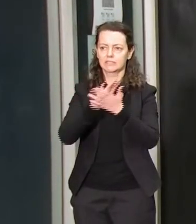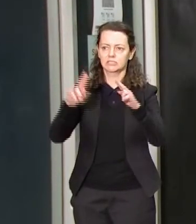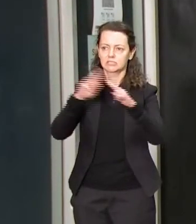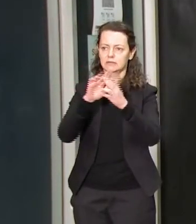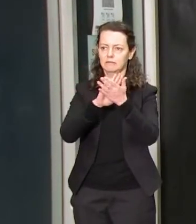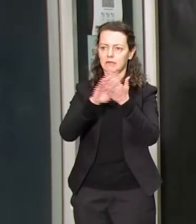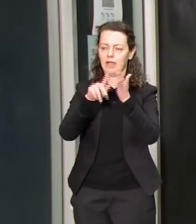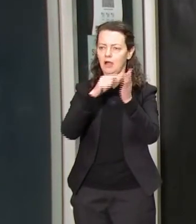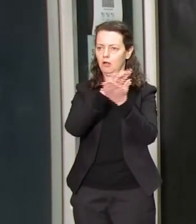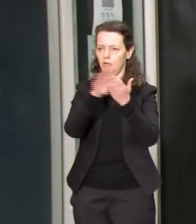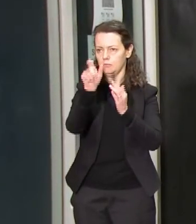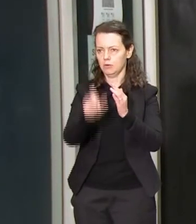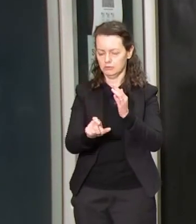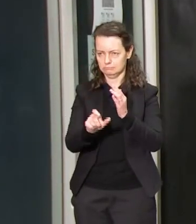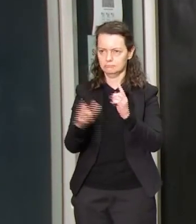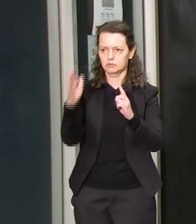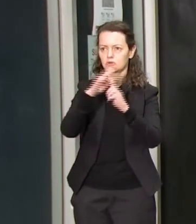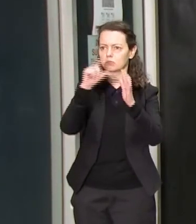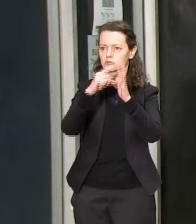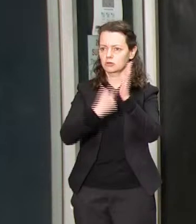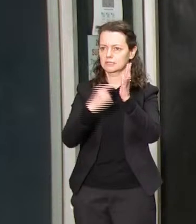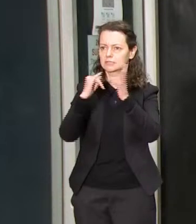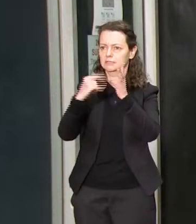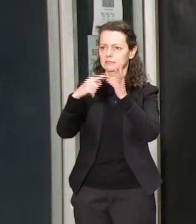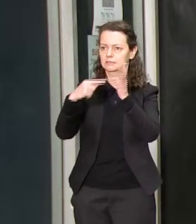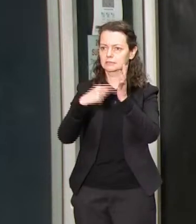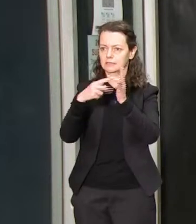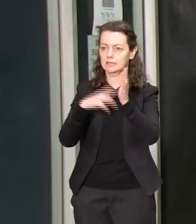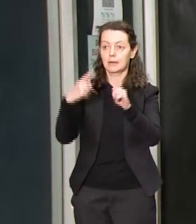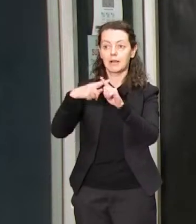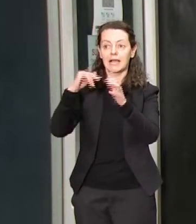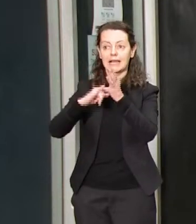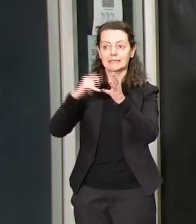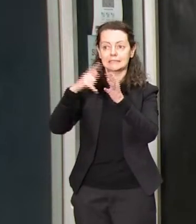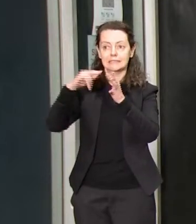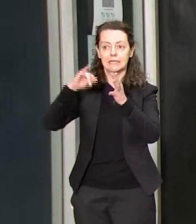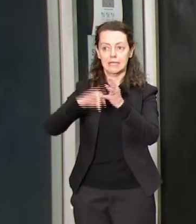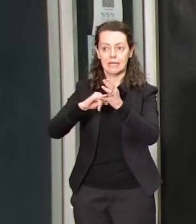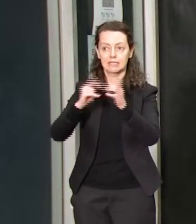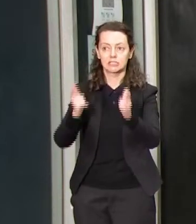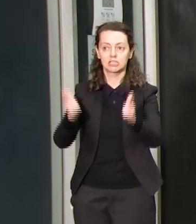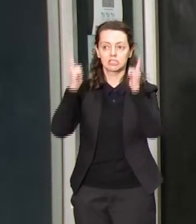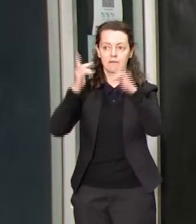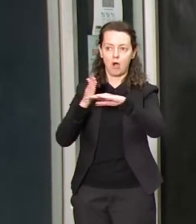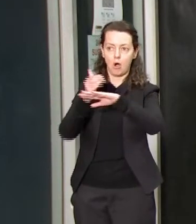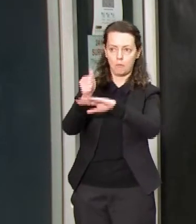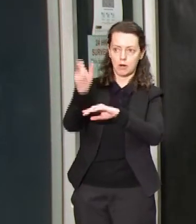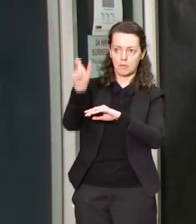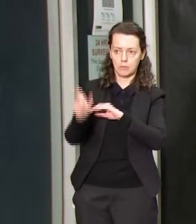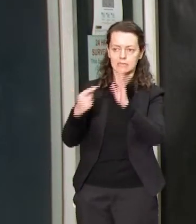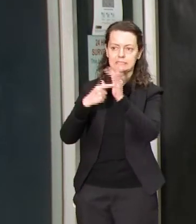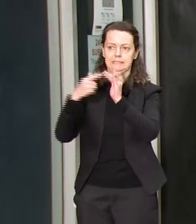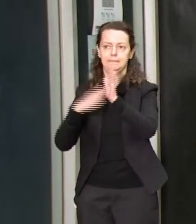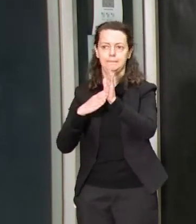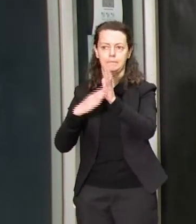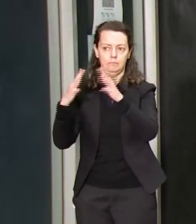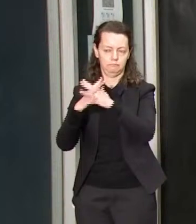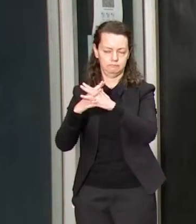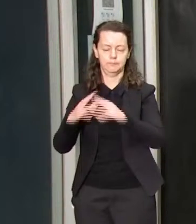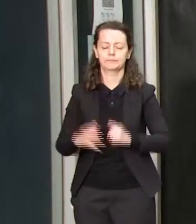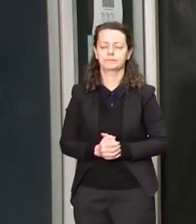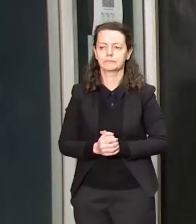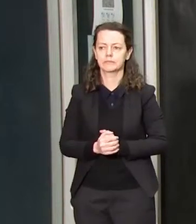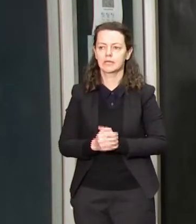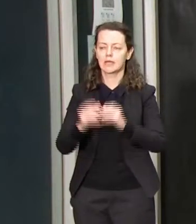Officer, Professor Sutton, and also our SES Chief Operations Officer, Tim Waybush. Brett